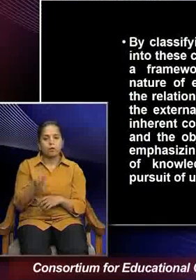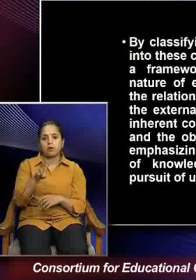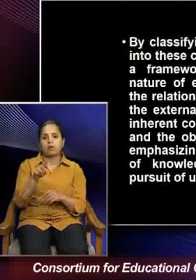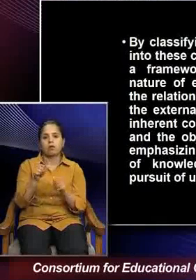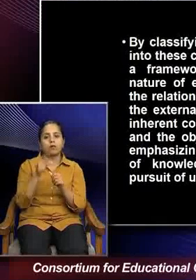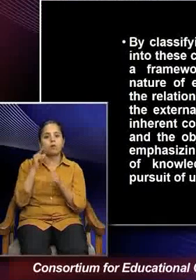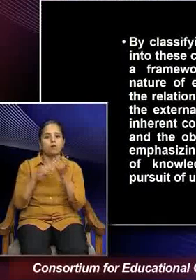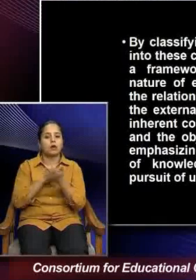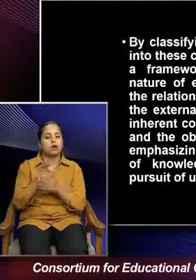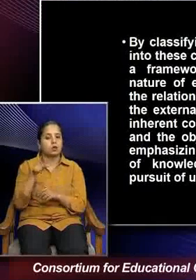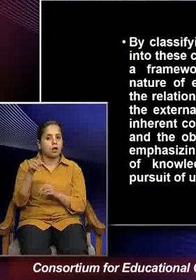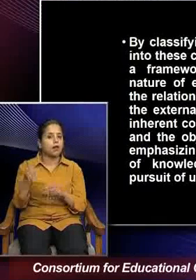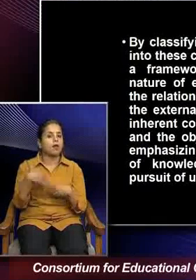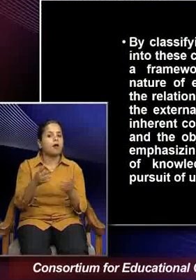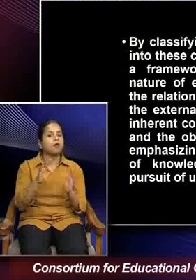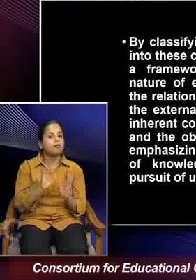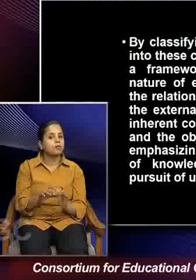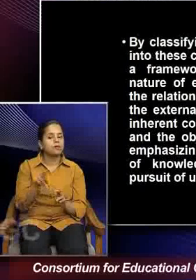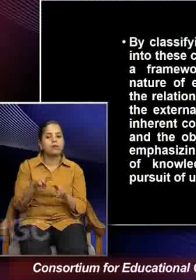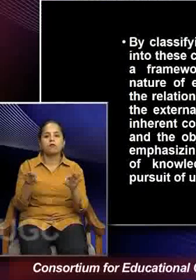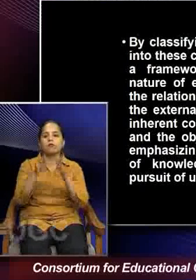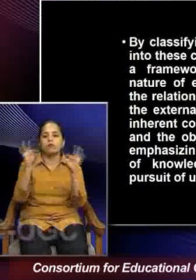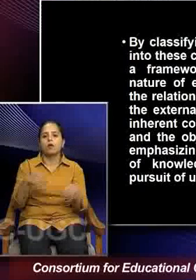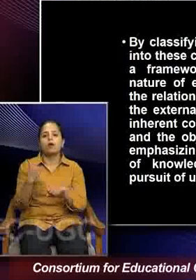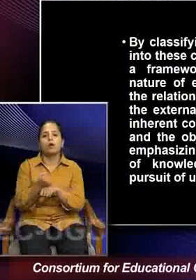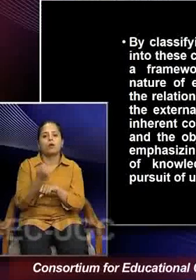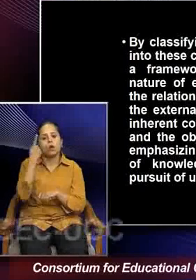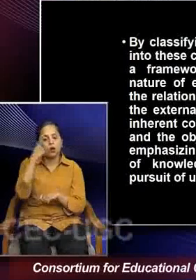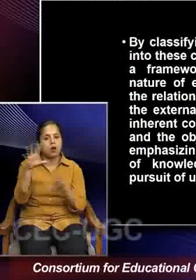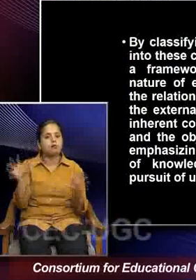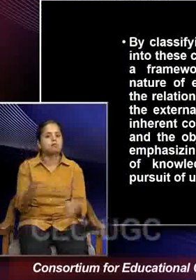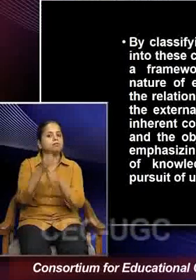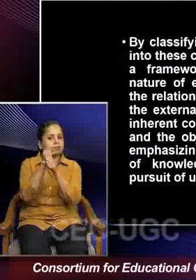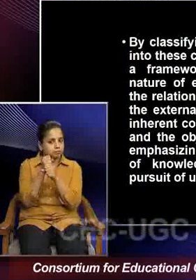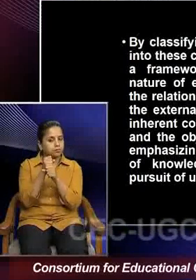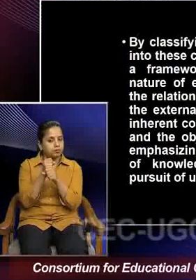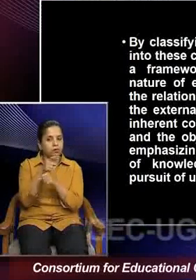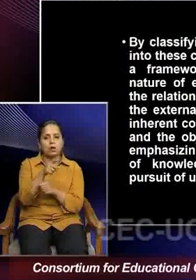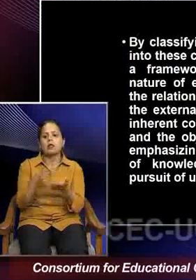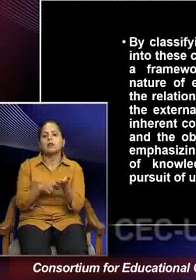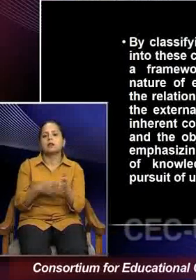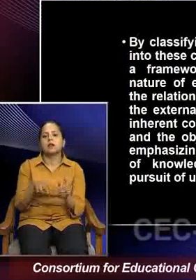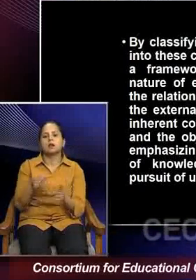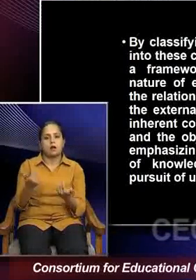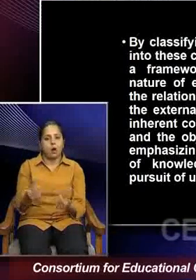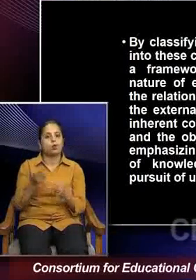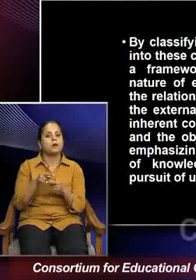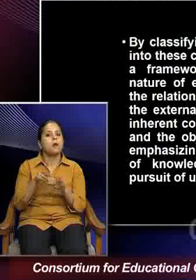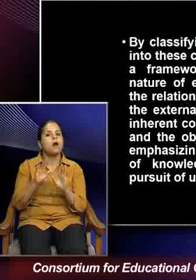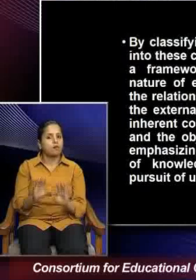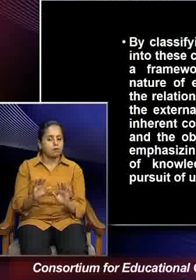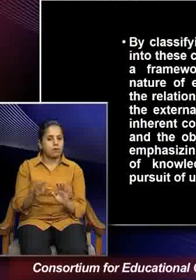Vaiśeṣikas, they provide the framework for comprehending the nature of existence